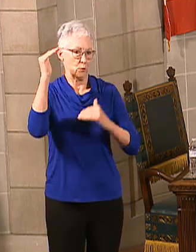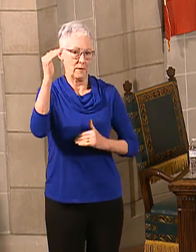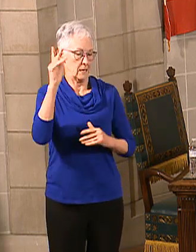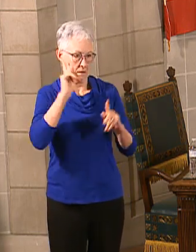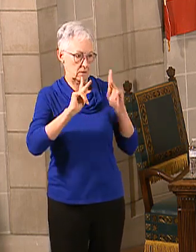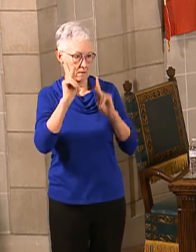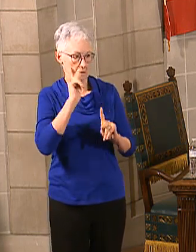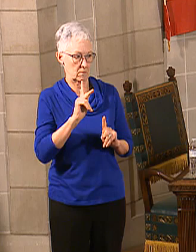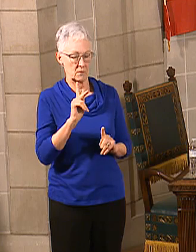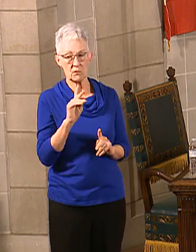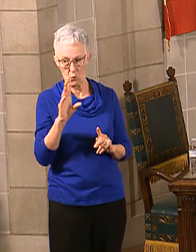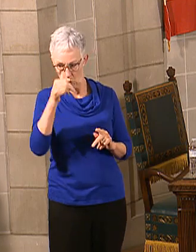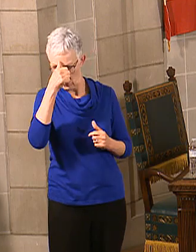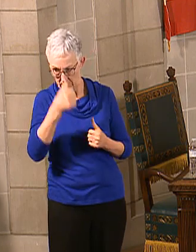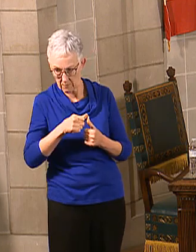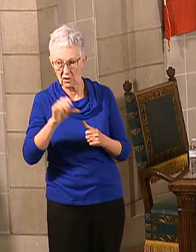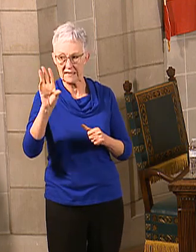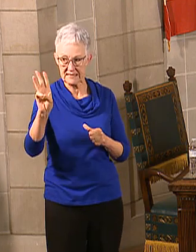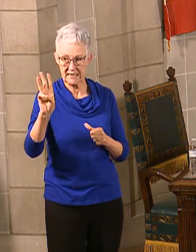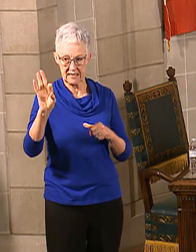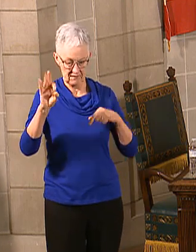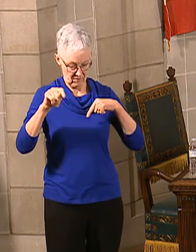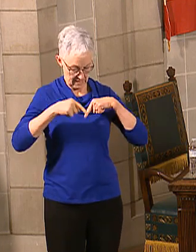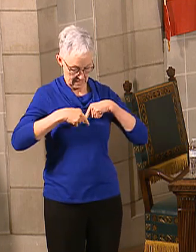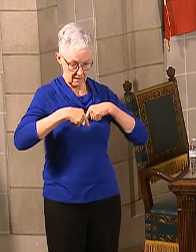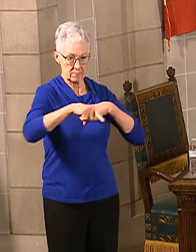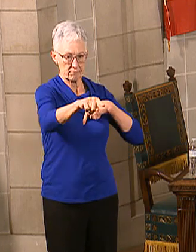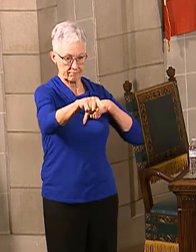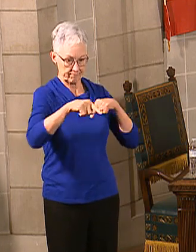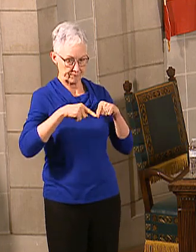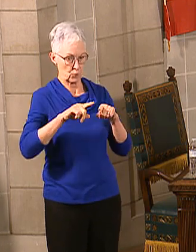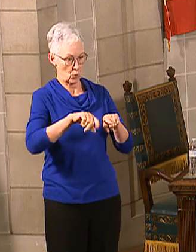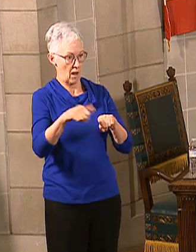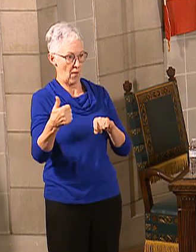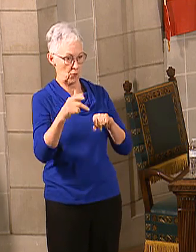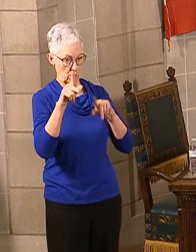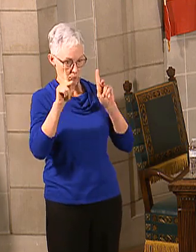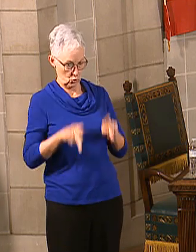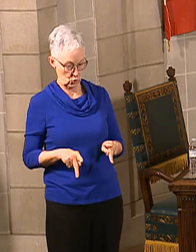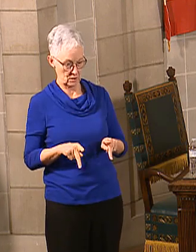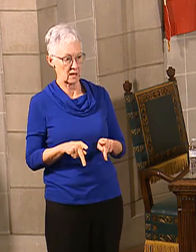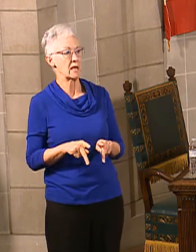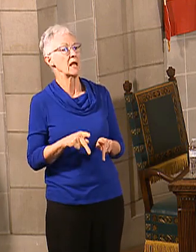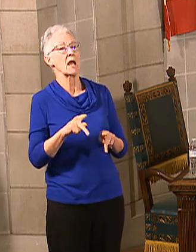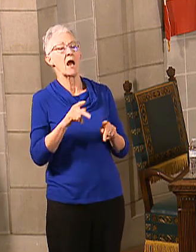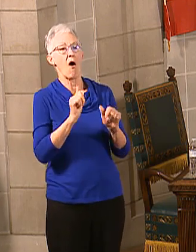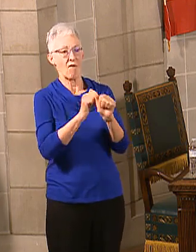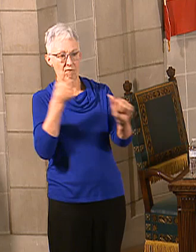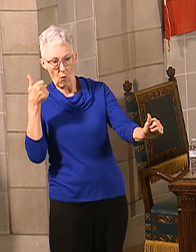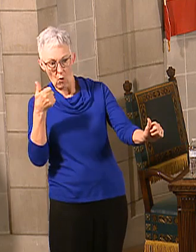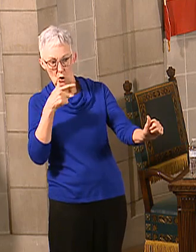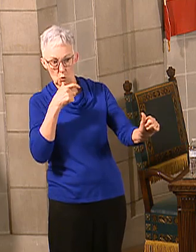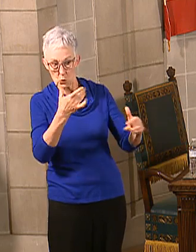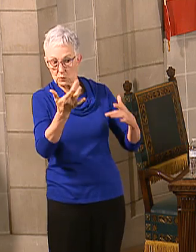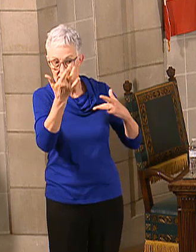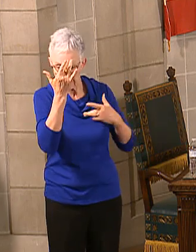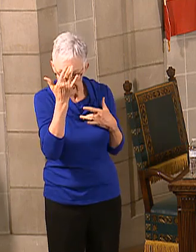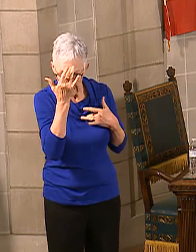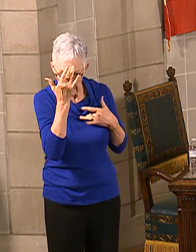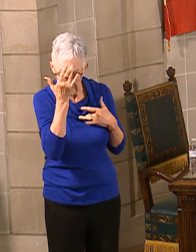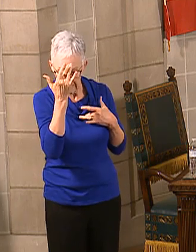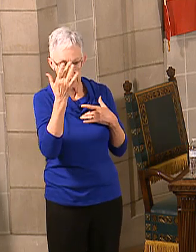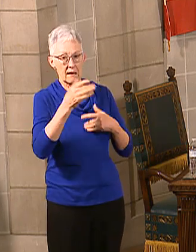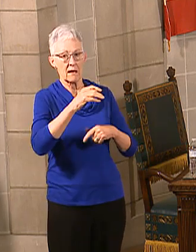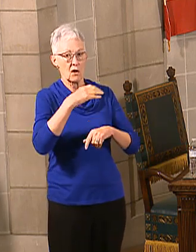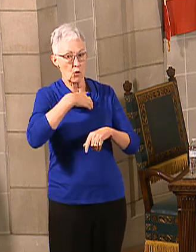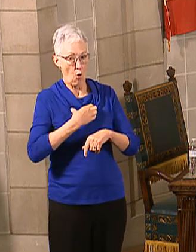and everybody else. Stay away from people who are visibly sick. Cough into your elbow. Wash your hands often for 20 seconds at a